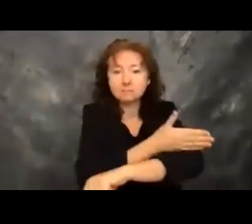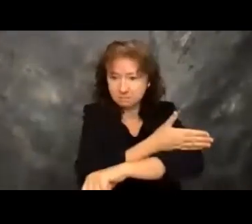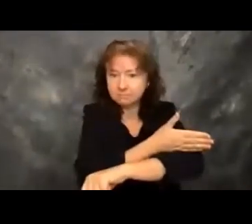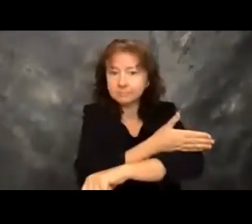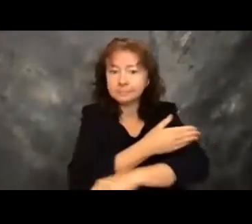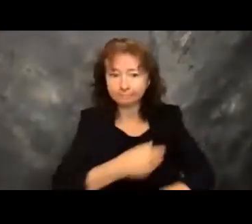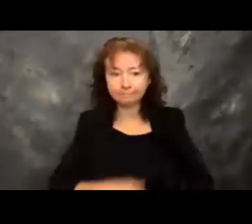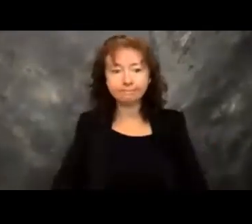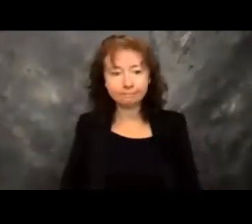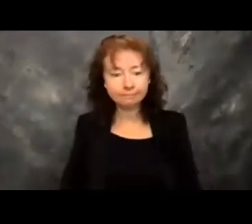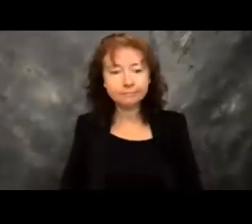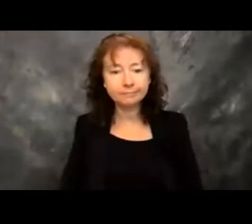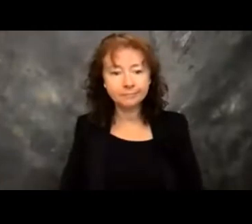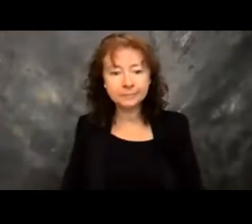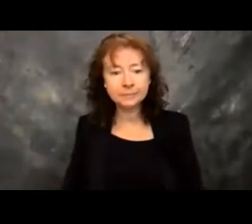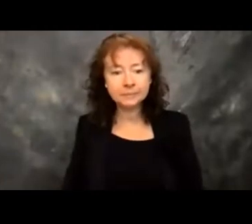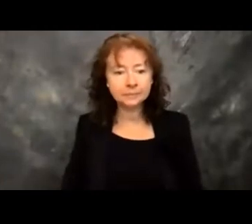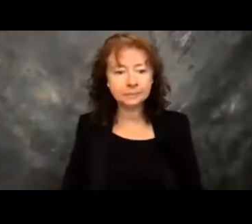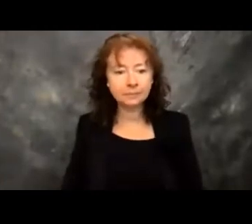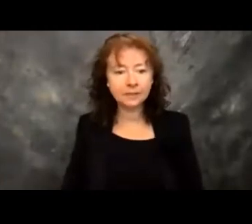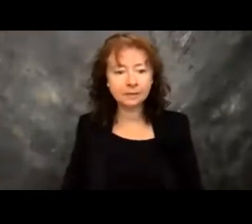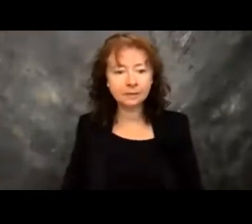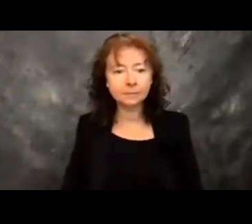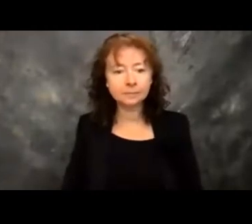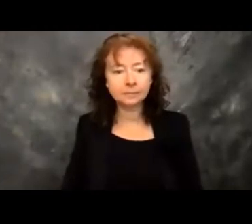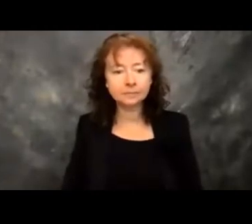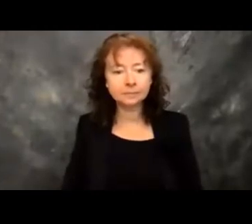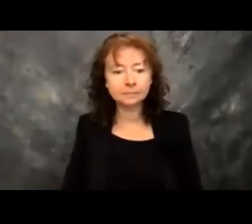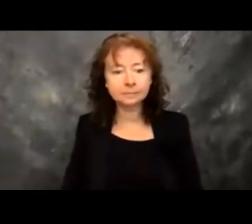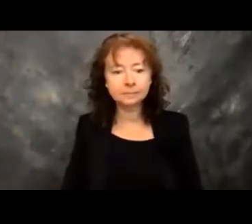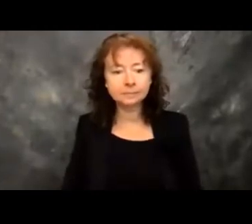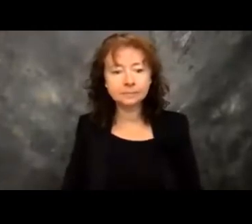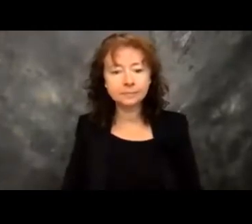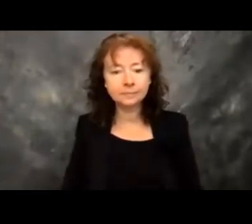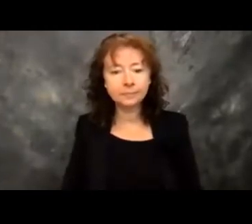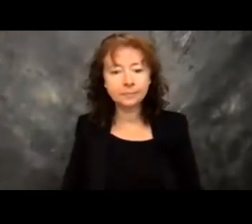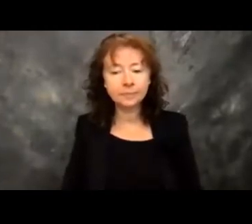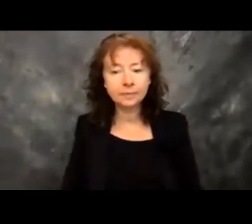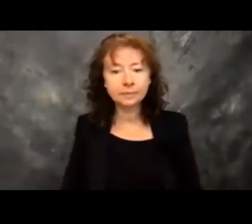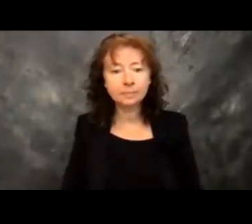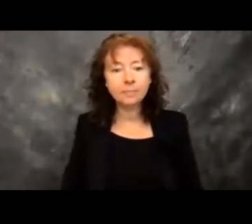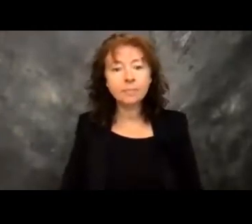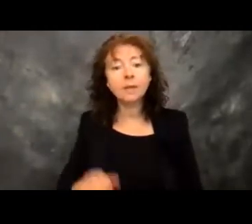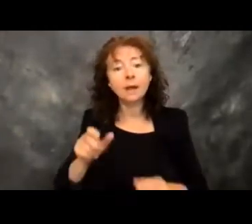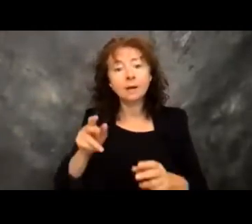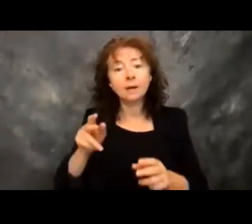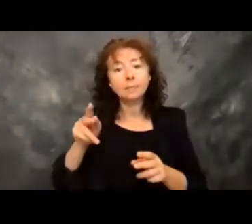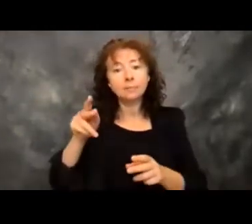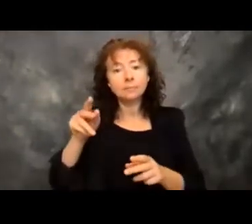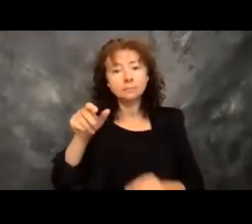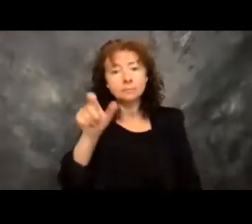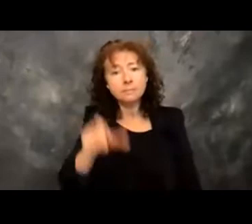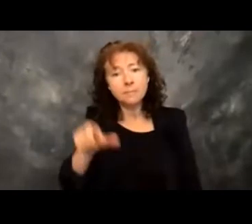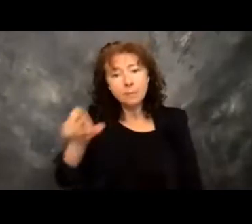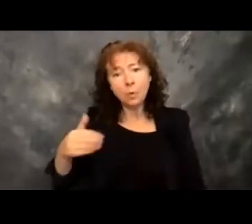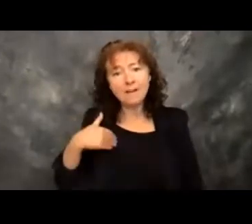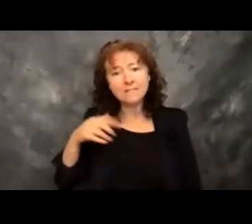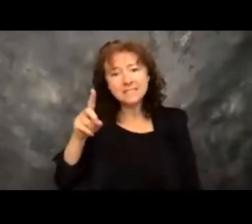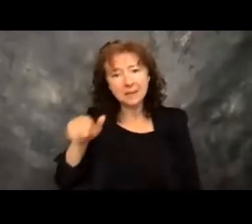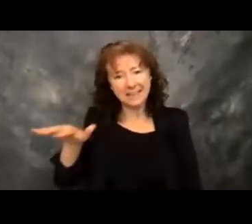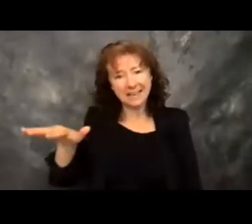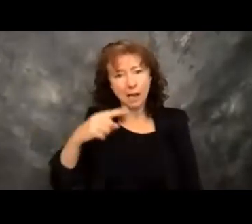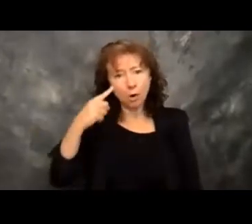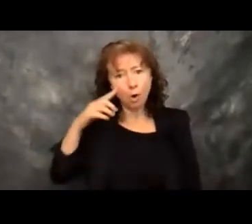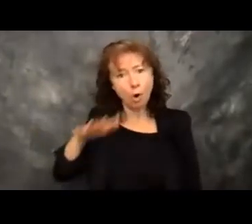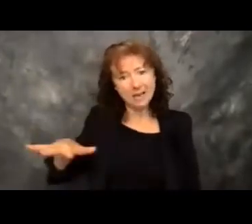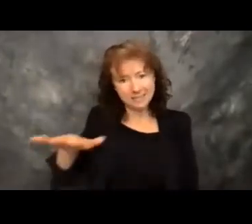And also, I wanted to say that the people with disabilities in Kyrgyzstan, they also